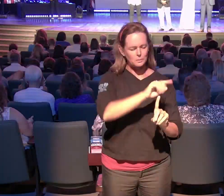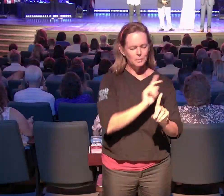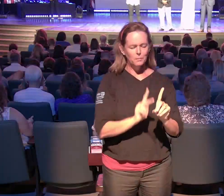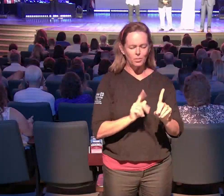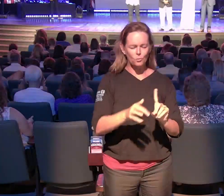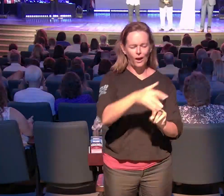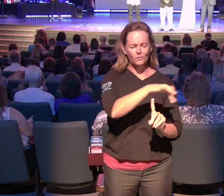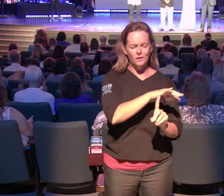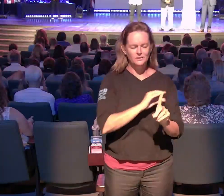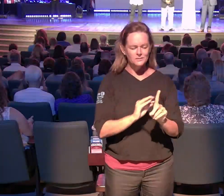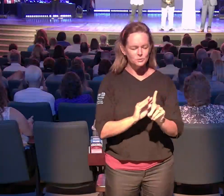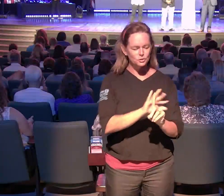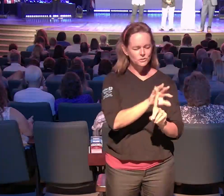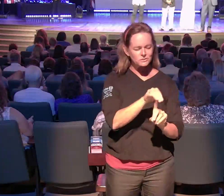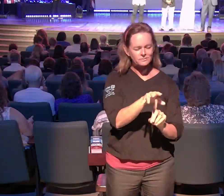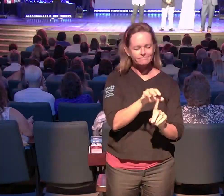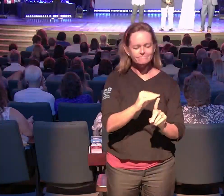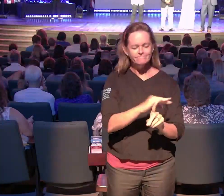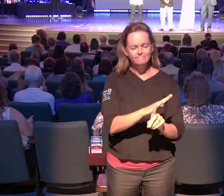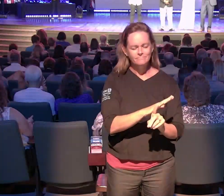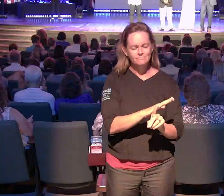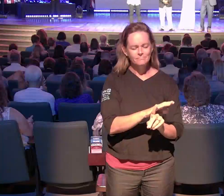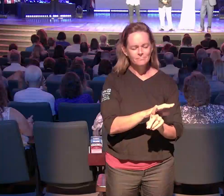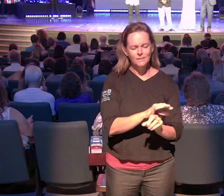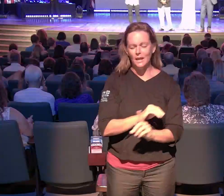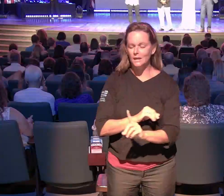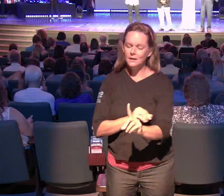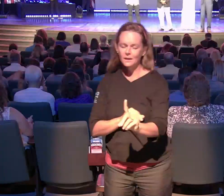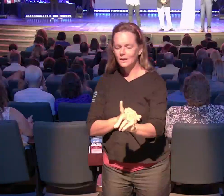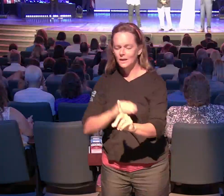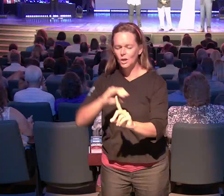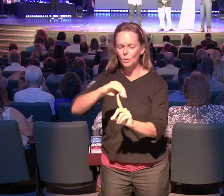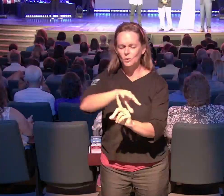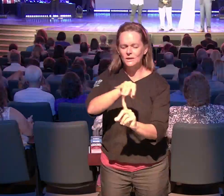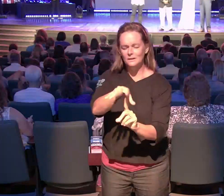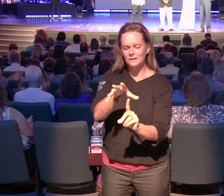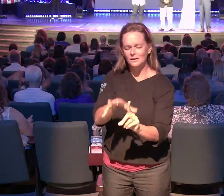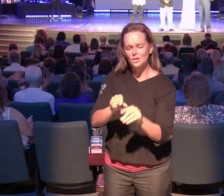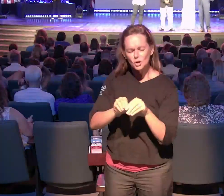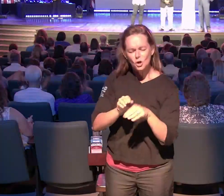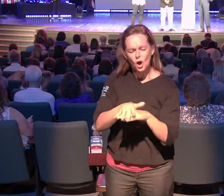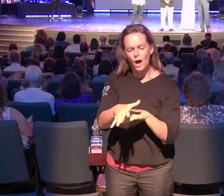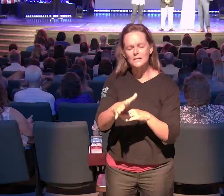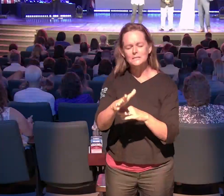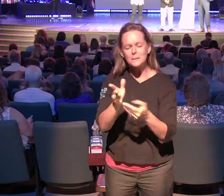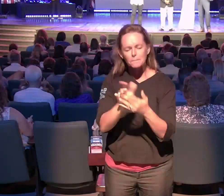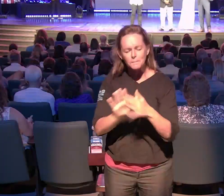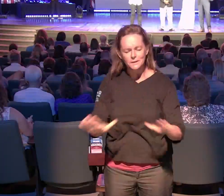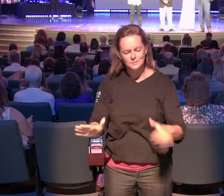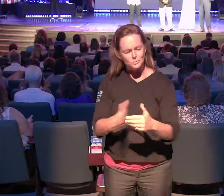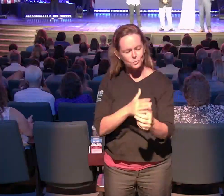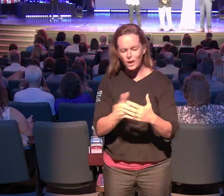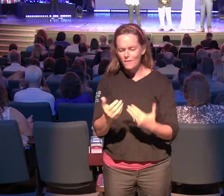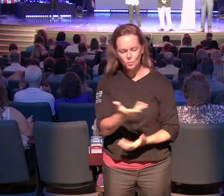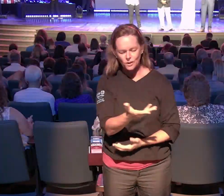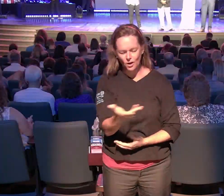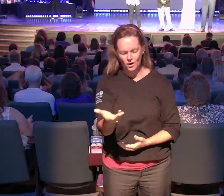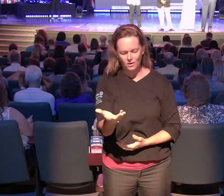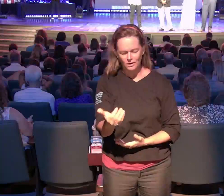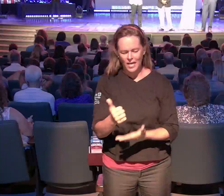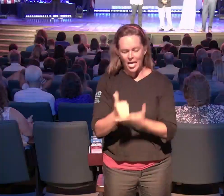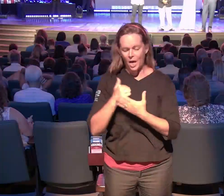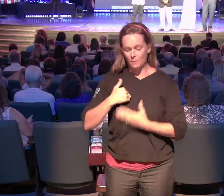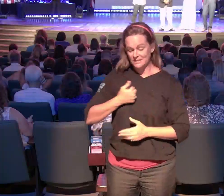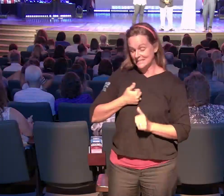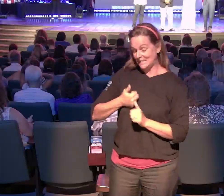just speak through us, Father God, that your name would be above all names, Father. So we just thank you for this, Lord. I ask you for this